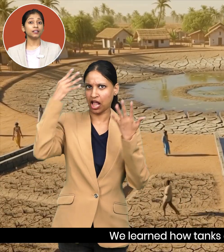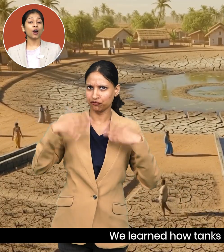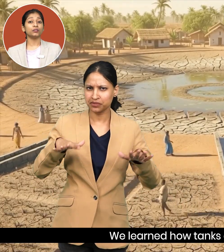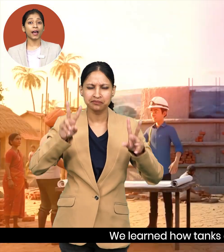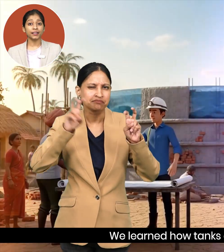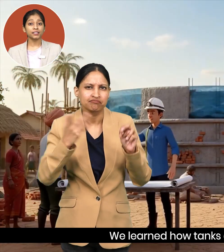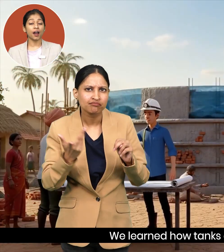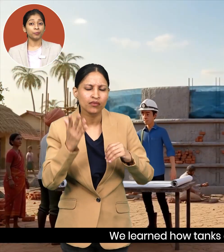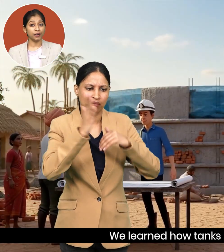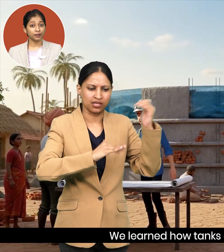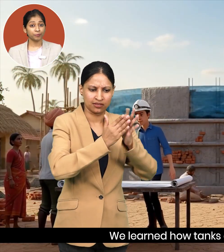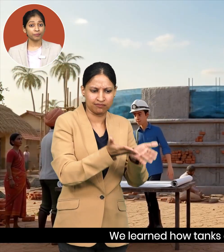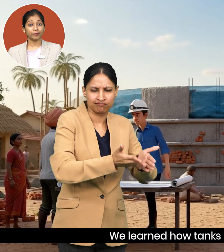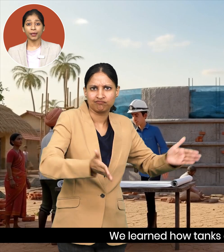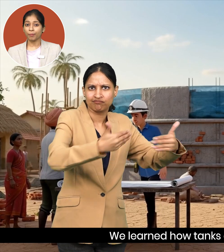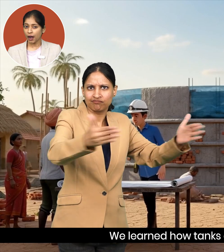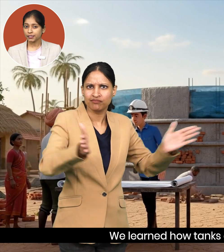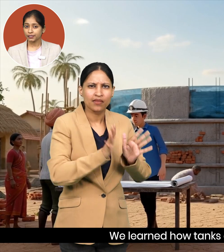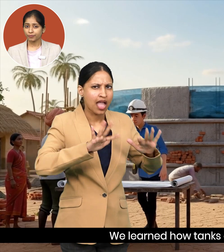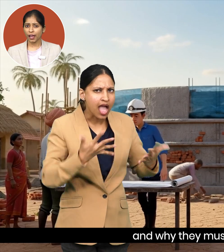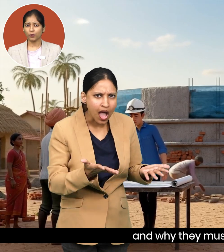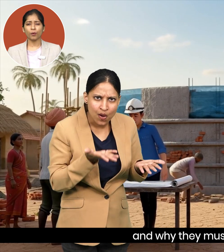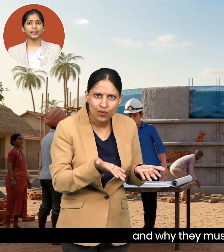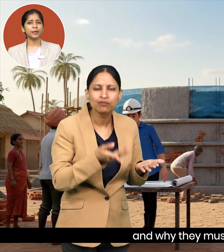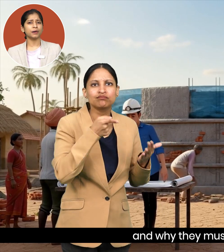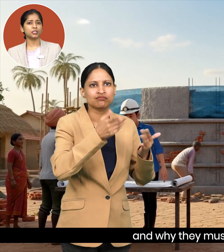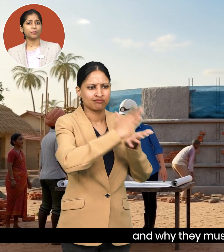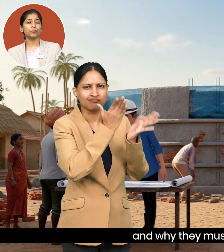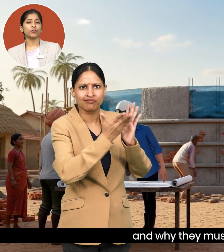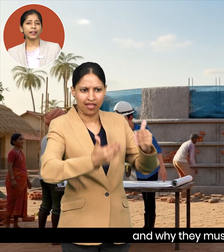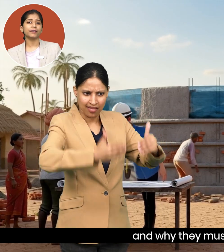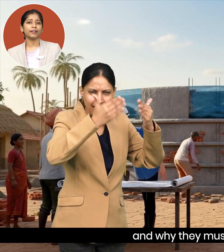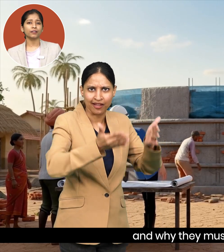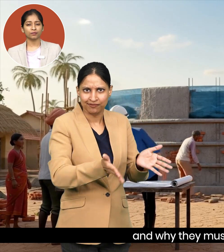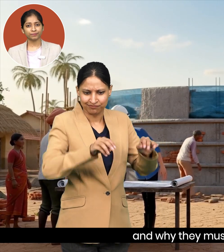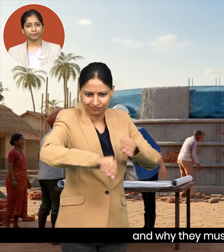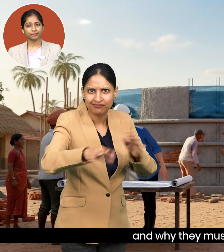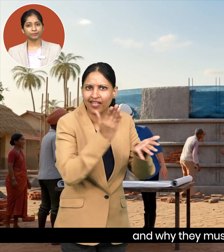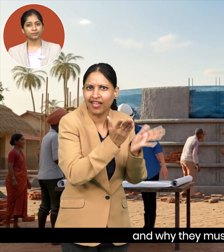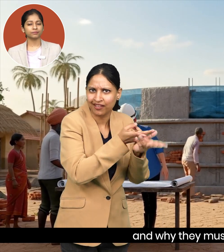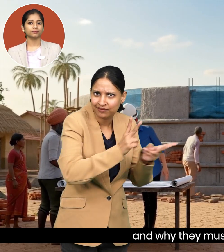We learn how tanks are built, their parts, and why they must be protected.